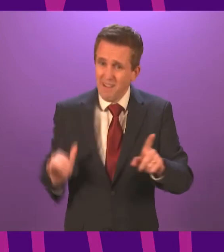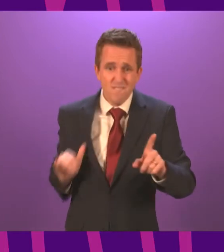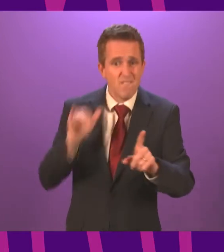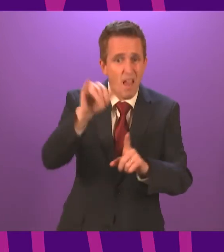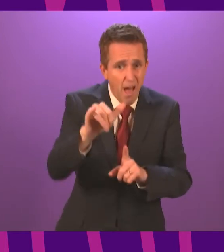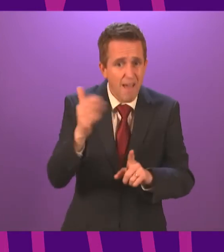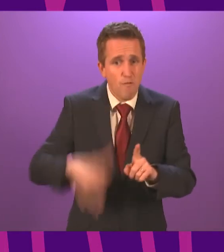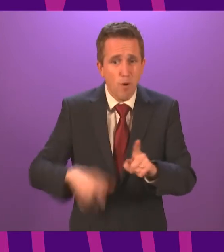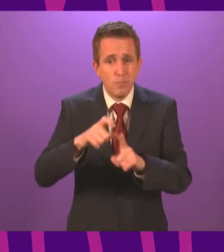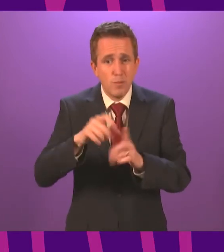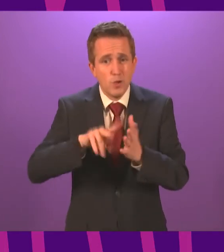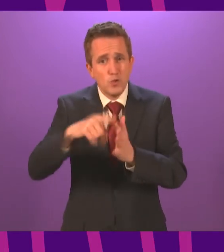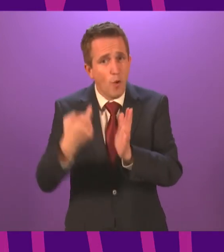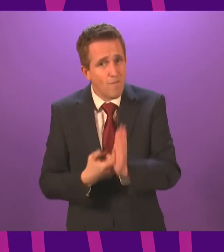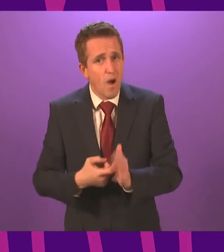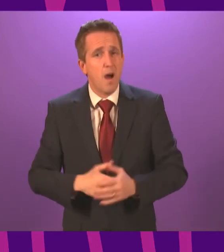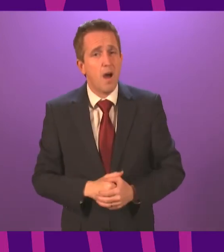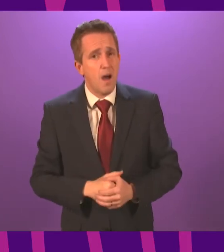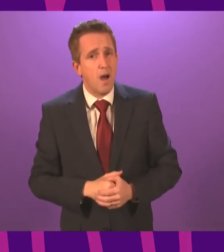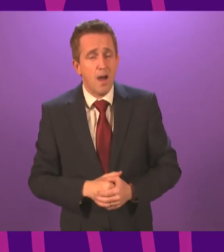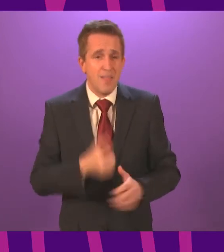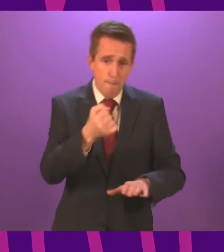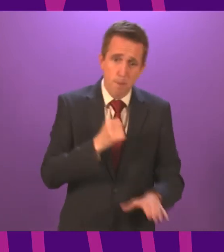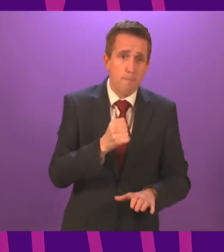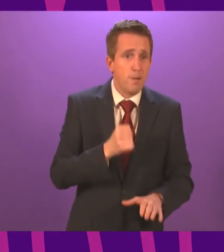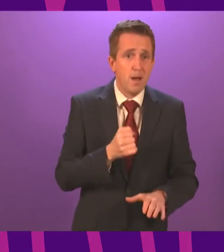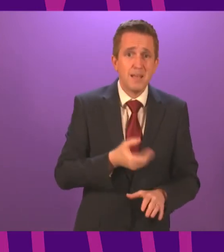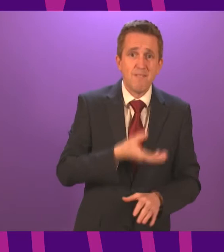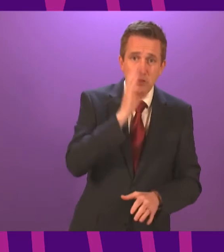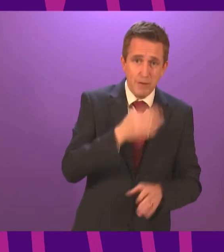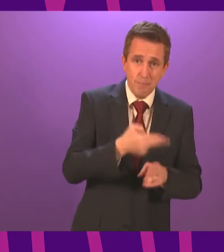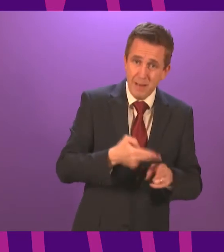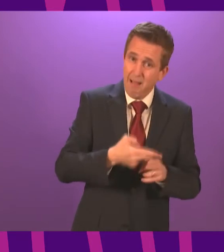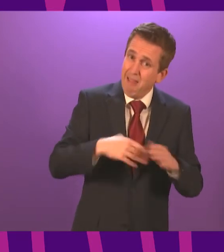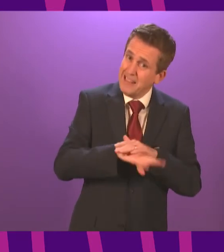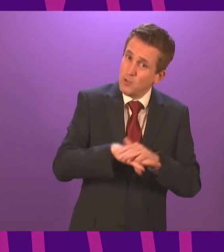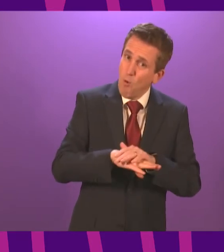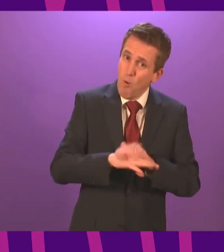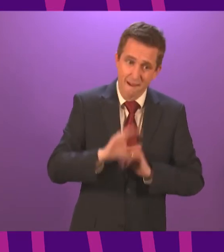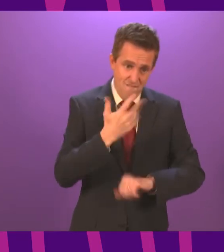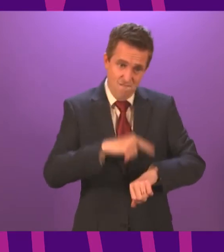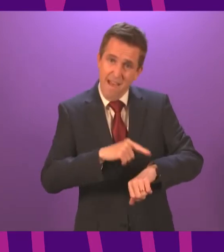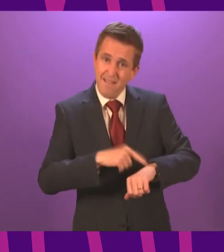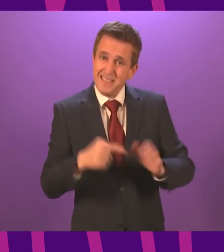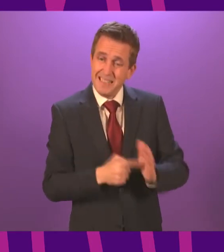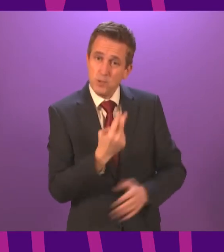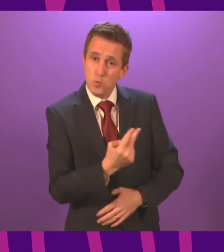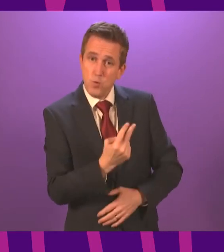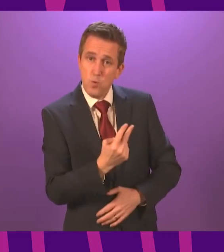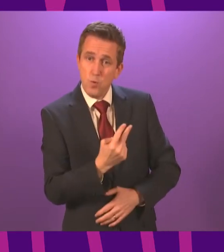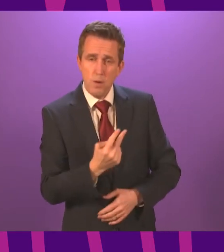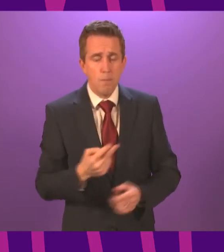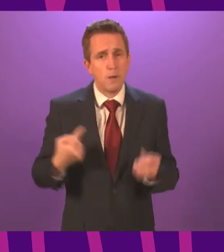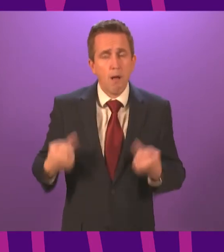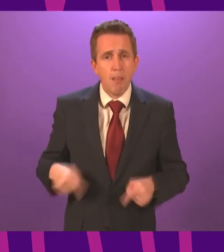wanted to ask, why is it that you can have a drink with a meal in a pub, which is fine, indoors at 5 p.m. in Tier 2, but not